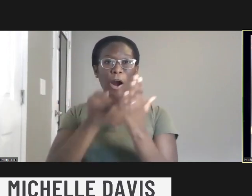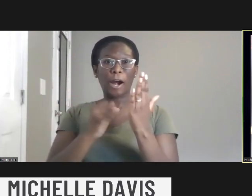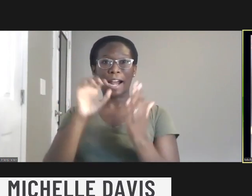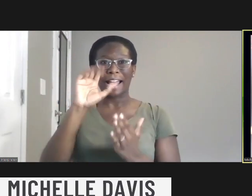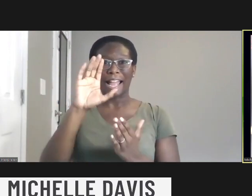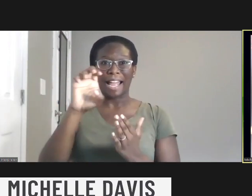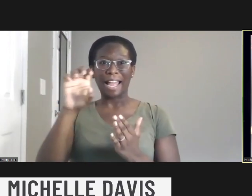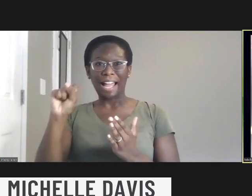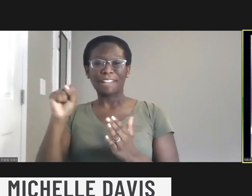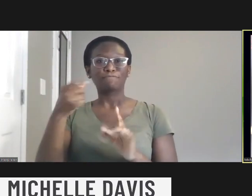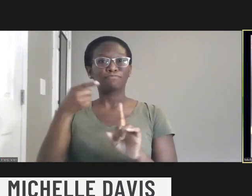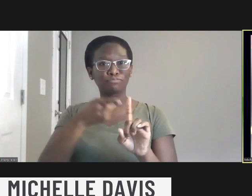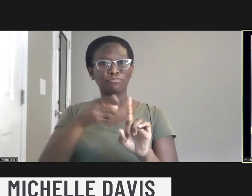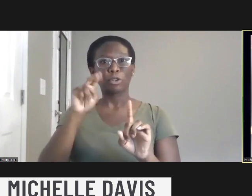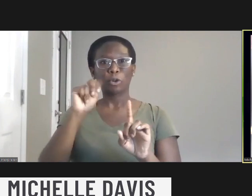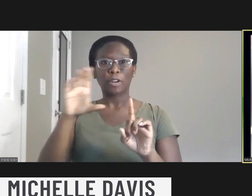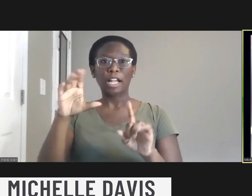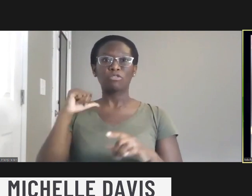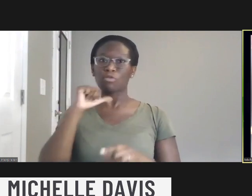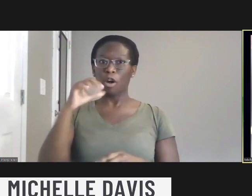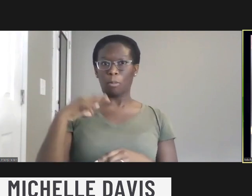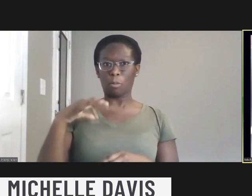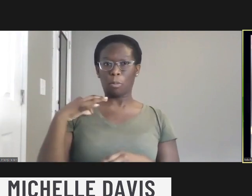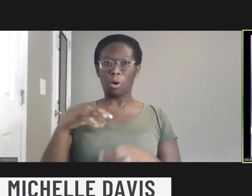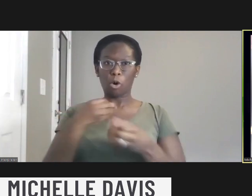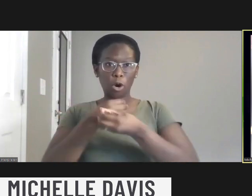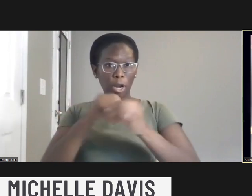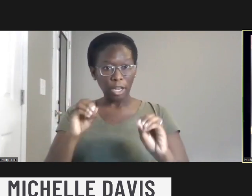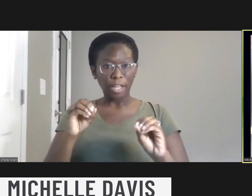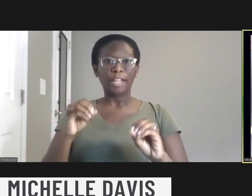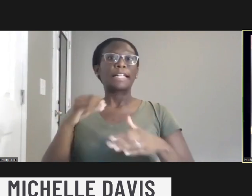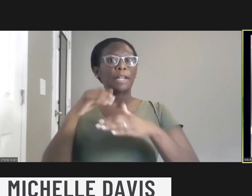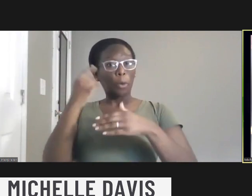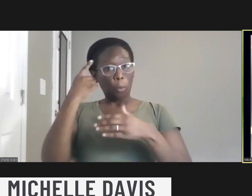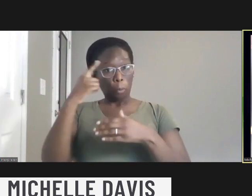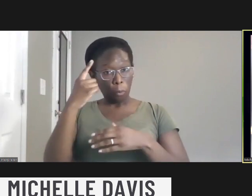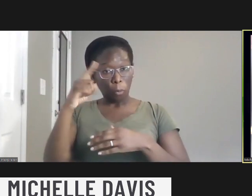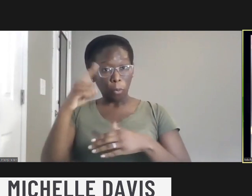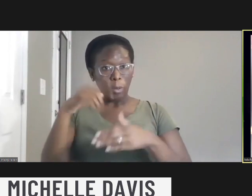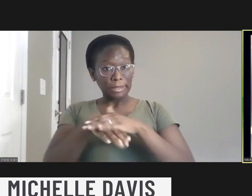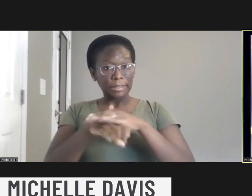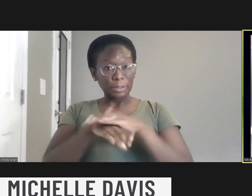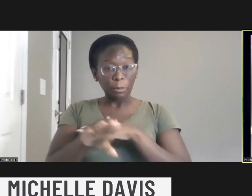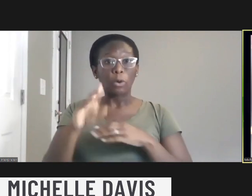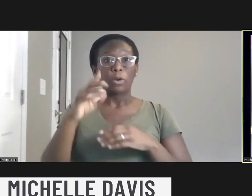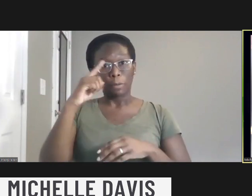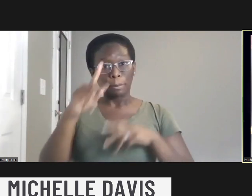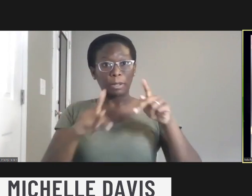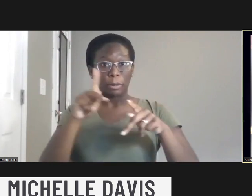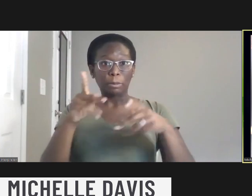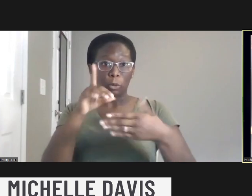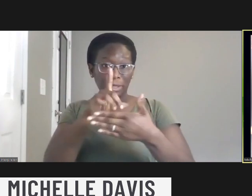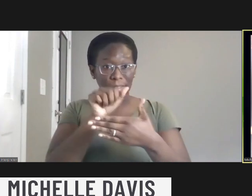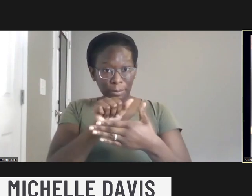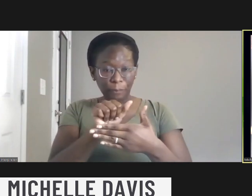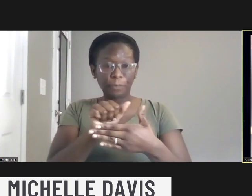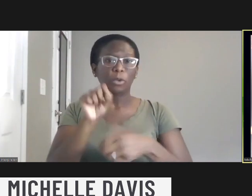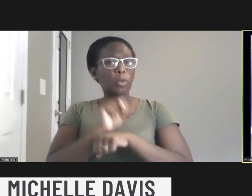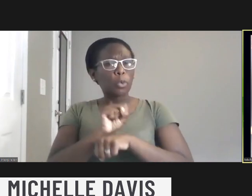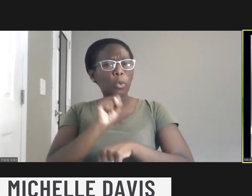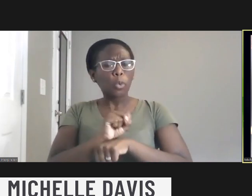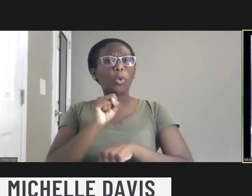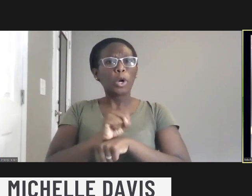nonprofit dedicated to making the arts accessible to people with disabilities. We are working to make this event accessible to